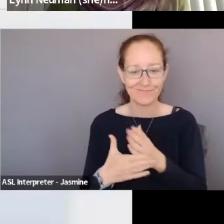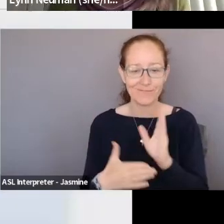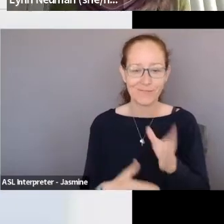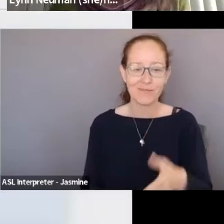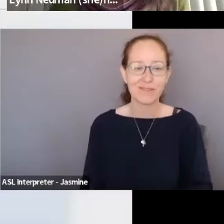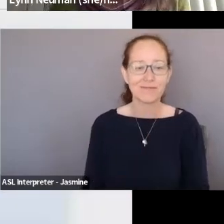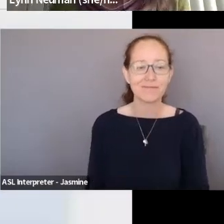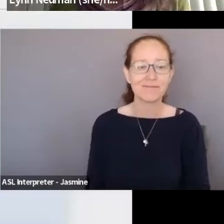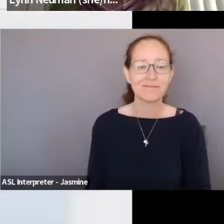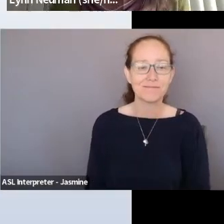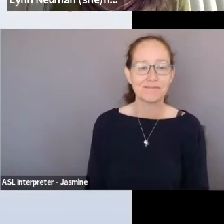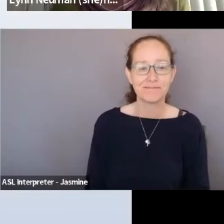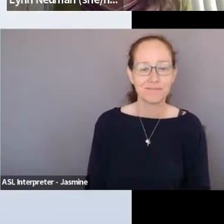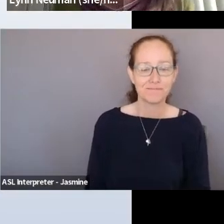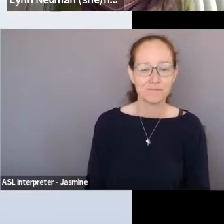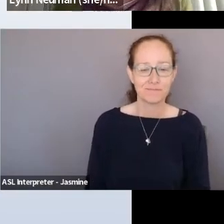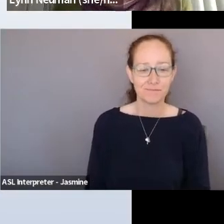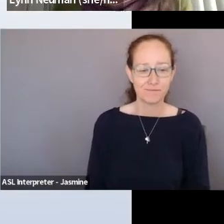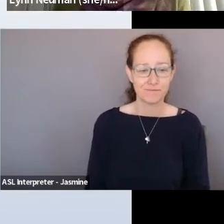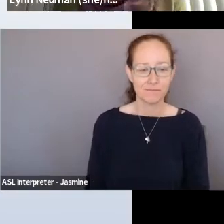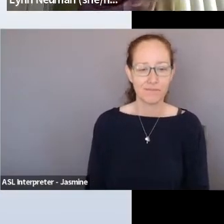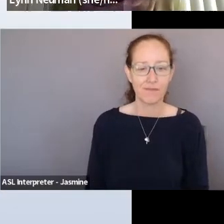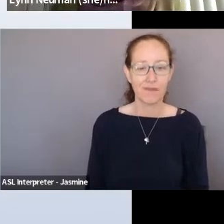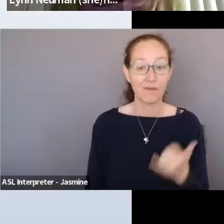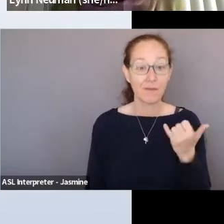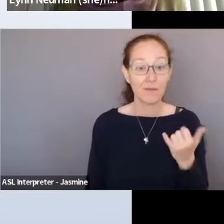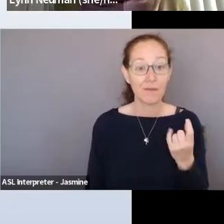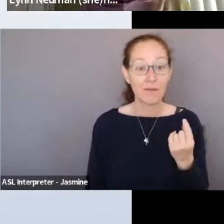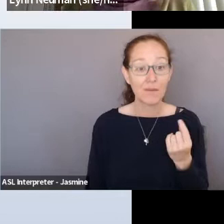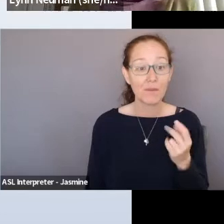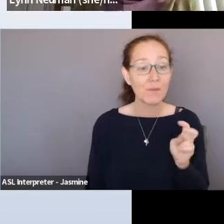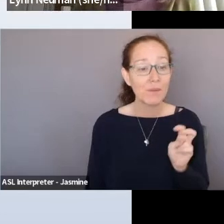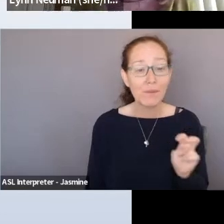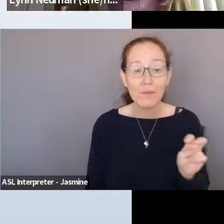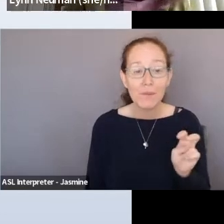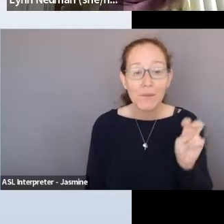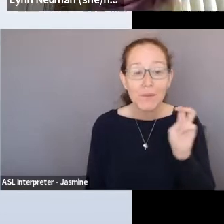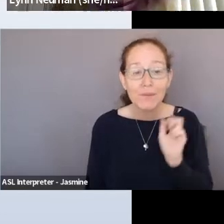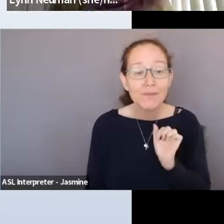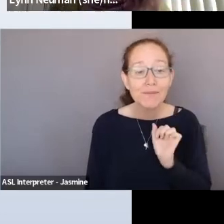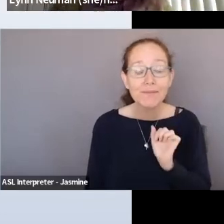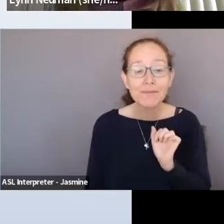I'm going to take us on a little short journey about